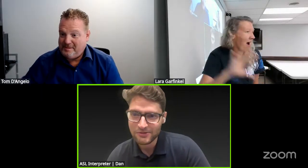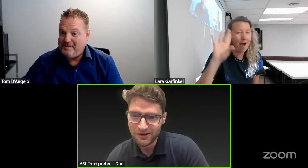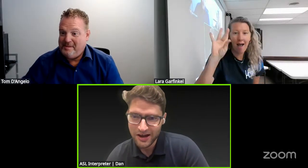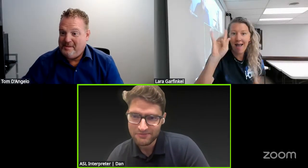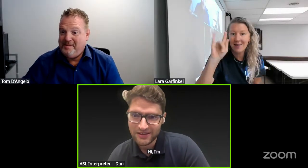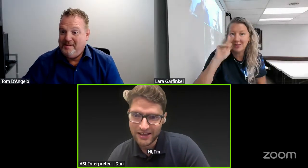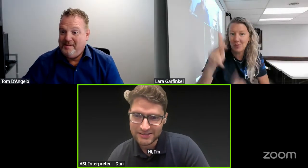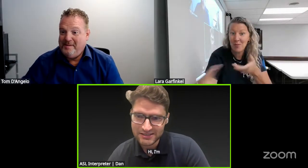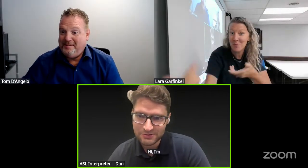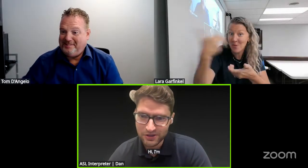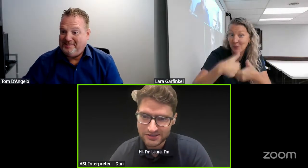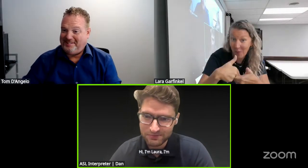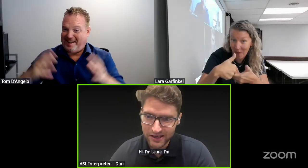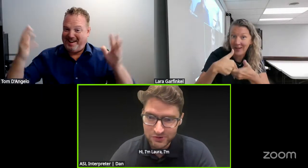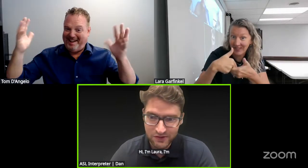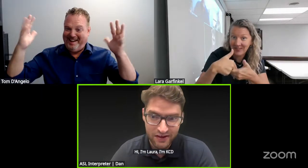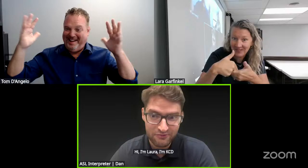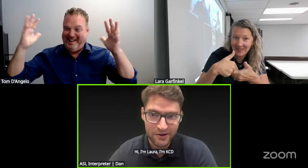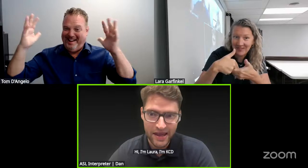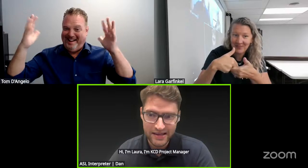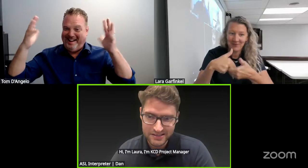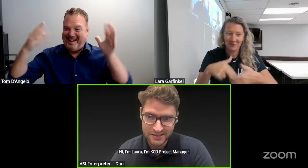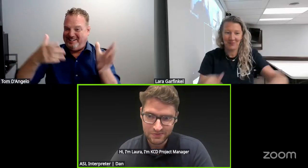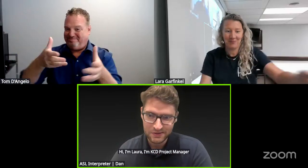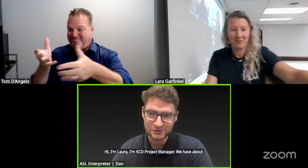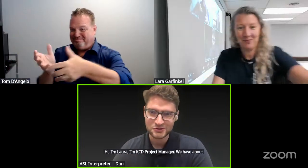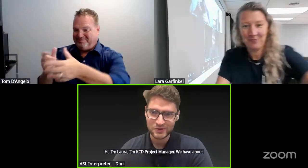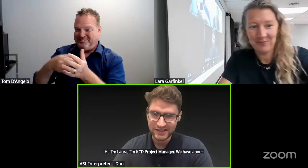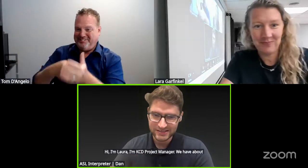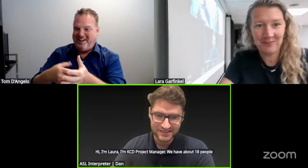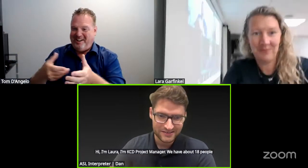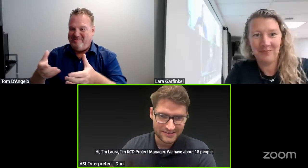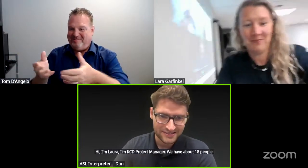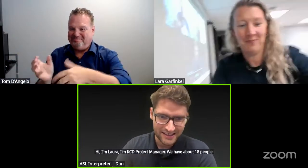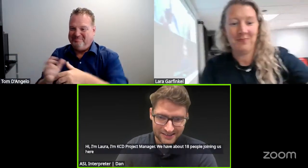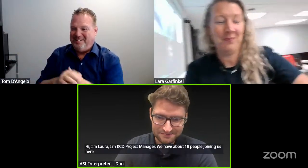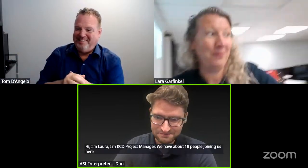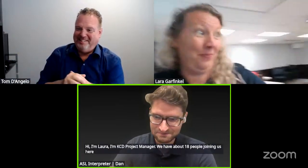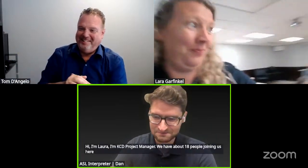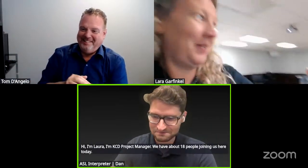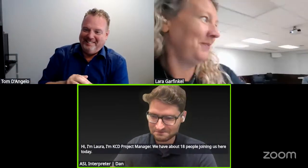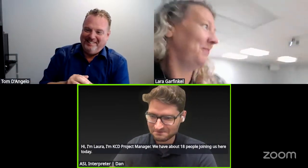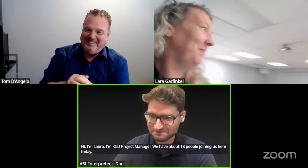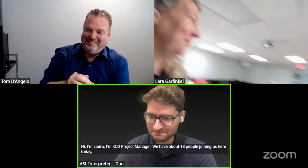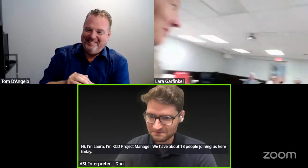hi, I'm Laura. I'm KCD project manager. We have about 18 people joining us here today.